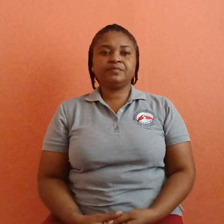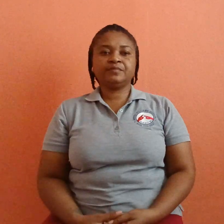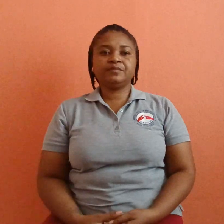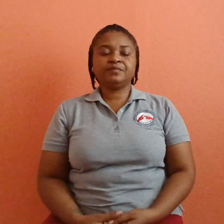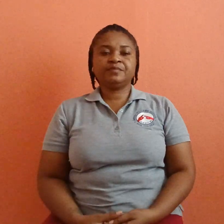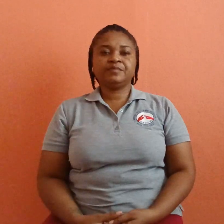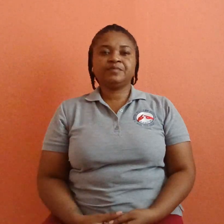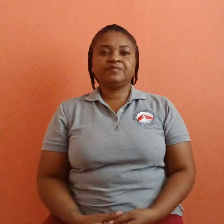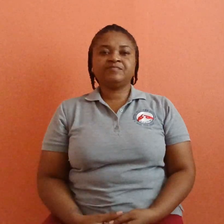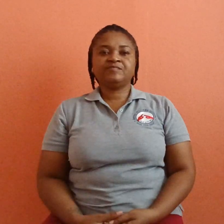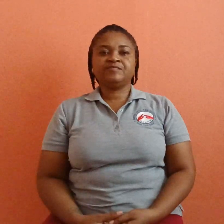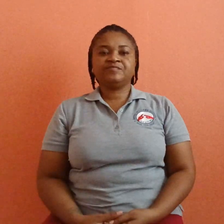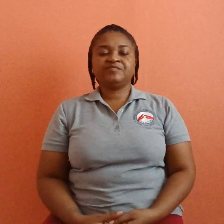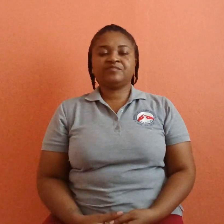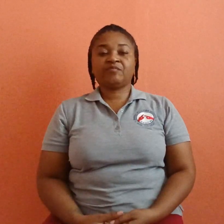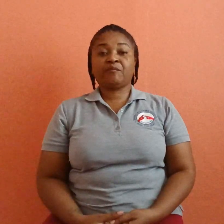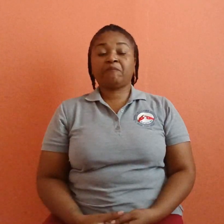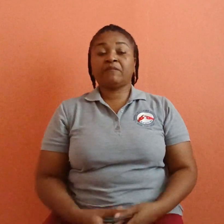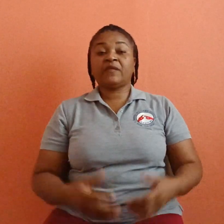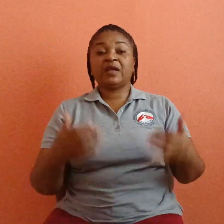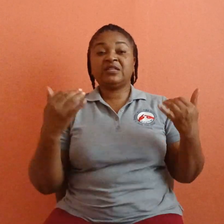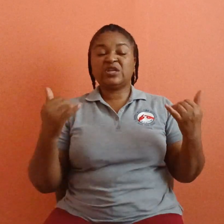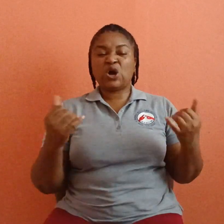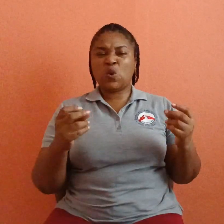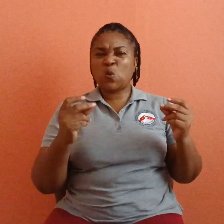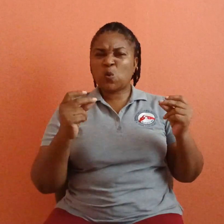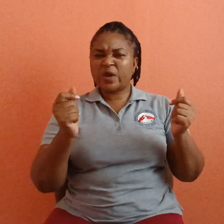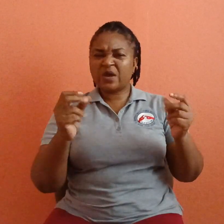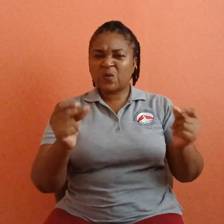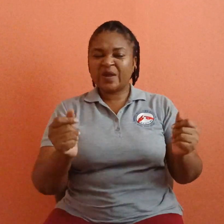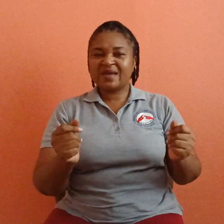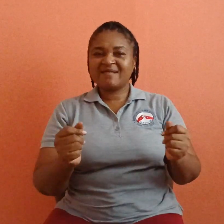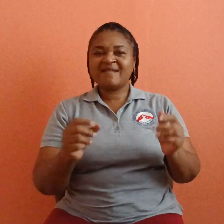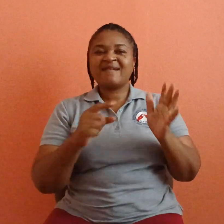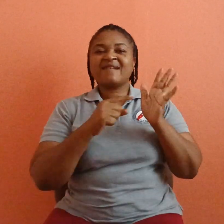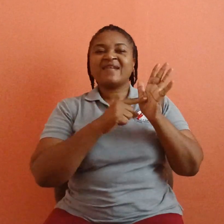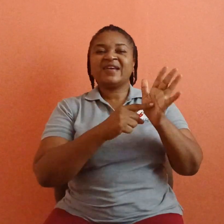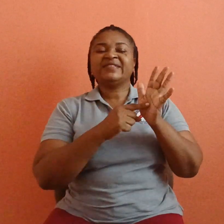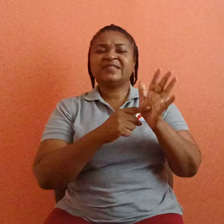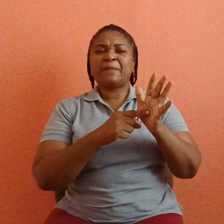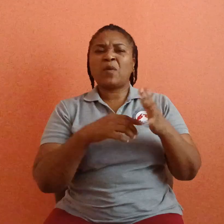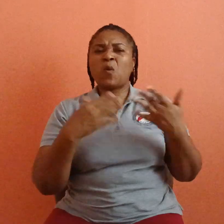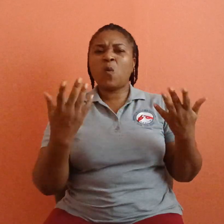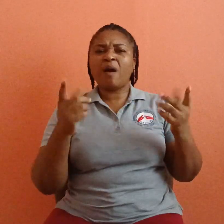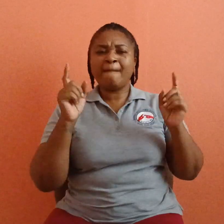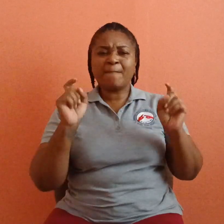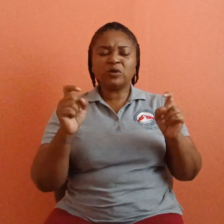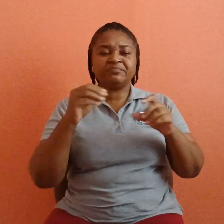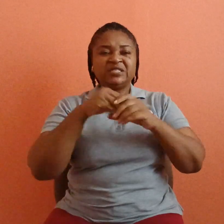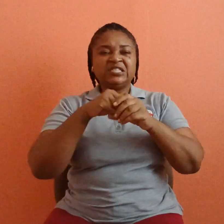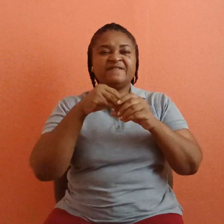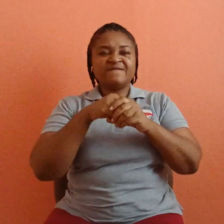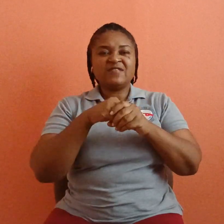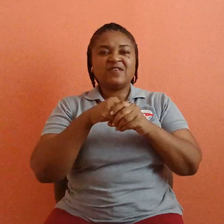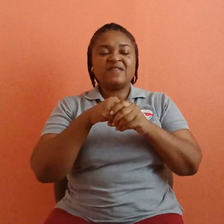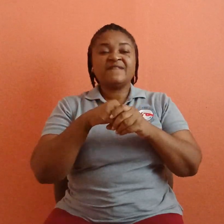So let us do a quick run through on what you should have in your curriculum vitae,